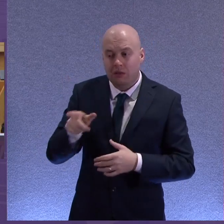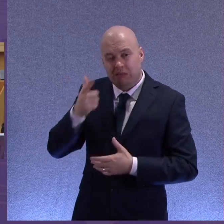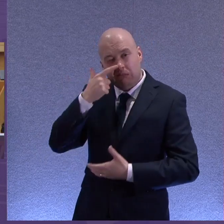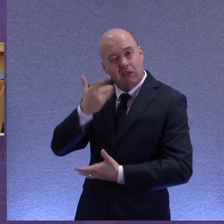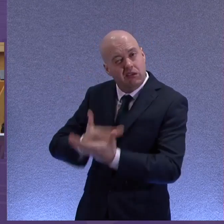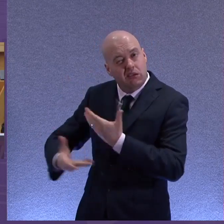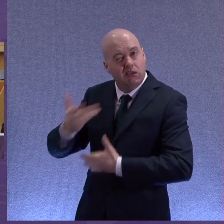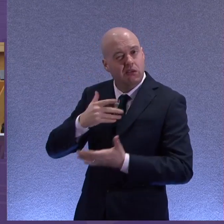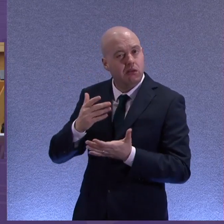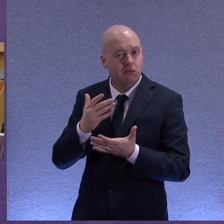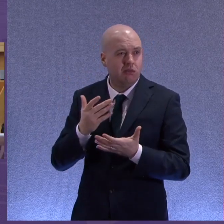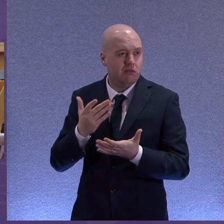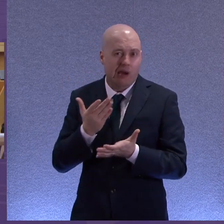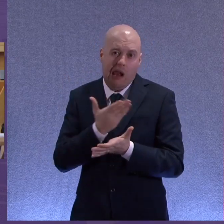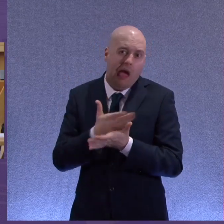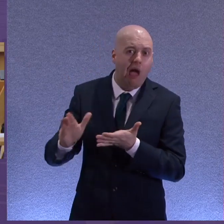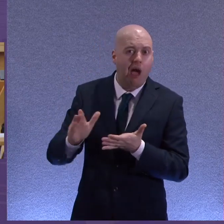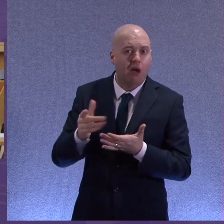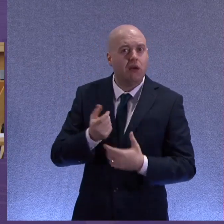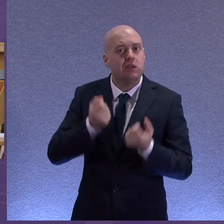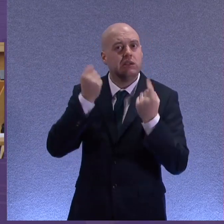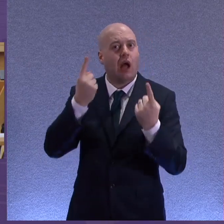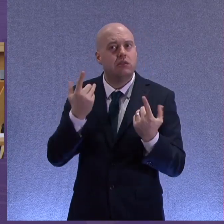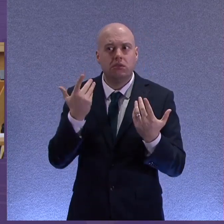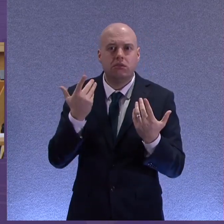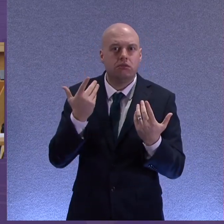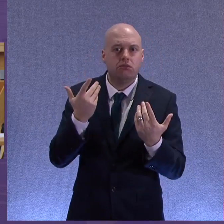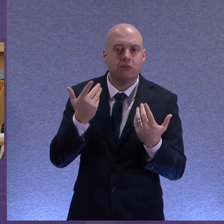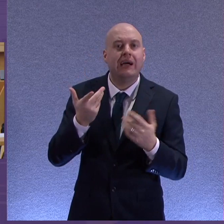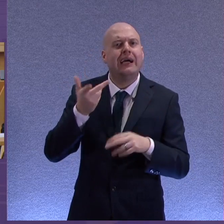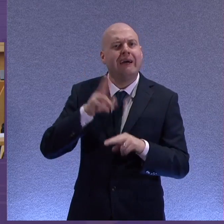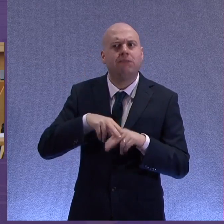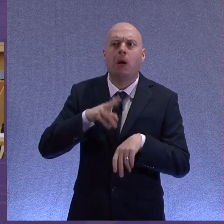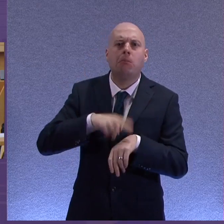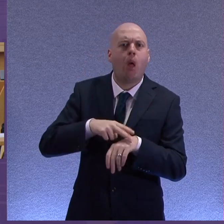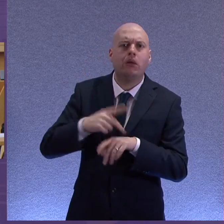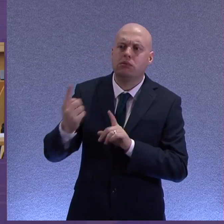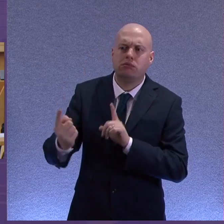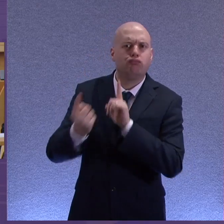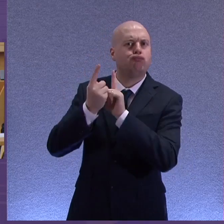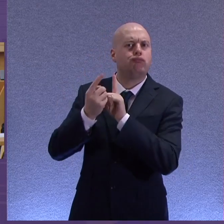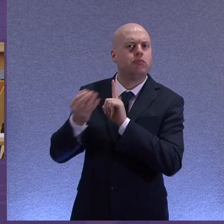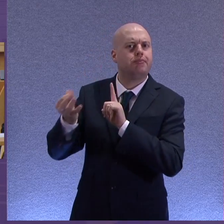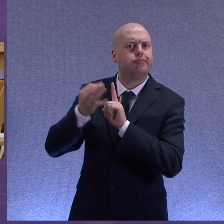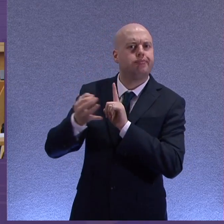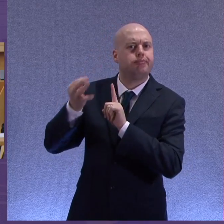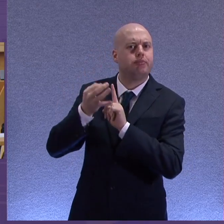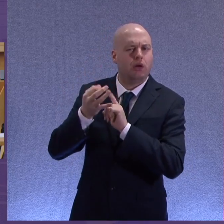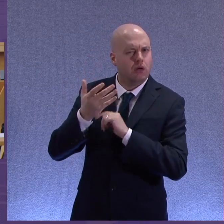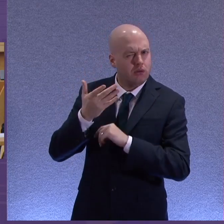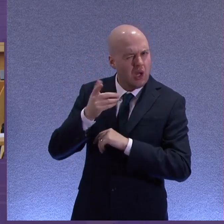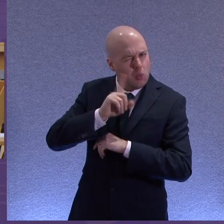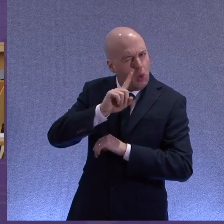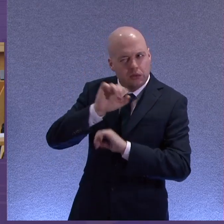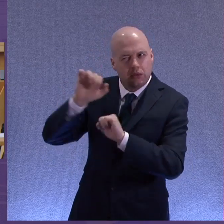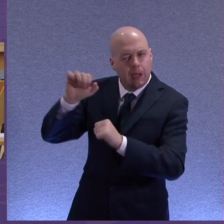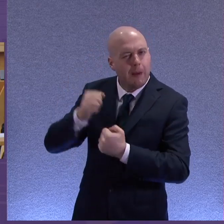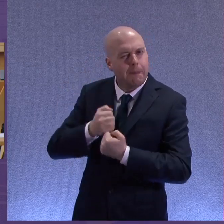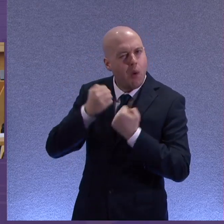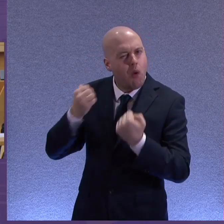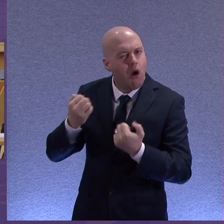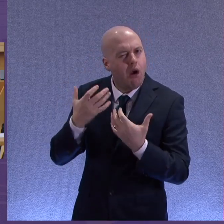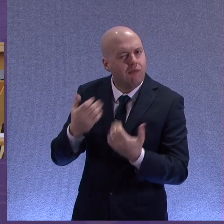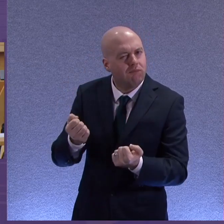people understand what they might expect to be asked by the police if challenged? And can he outline what powers Police Scotland have already